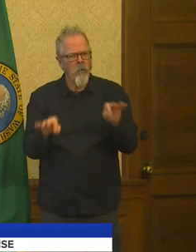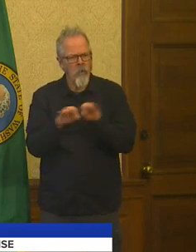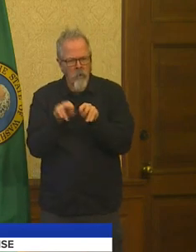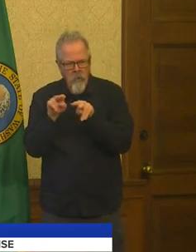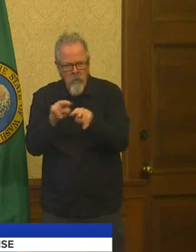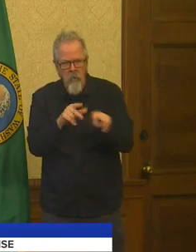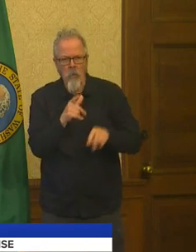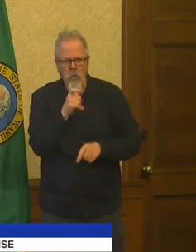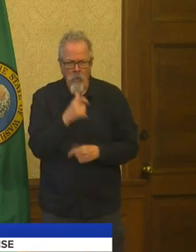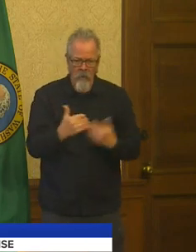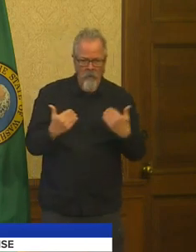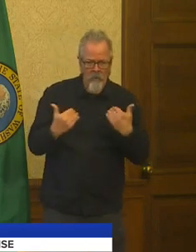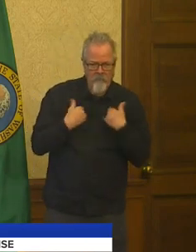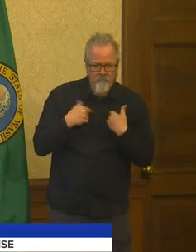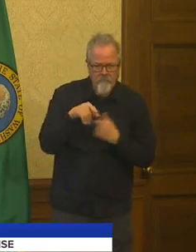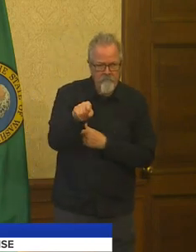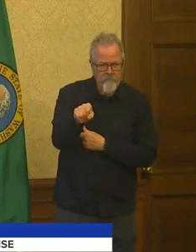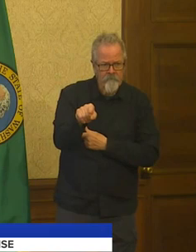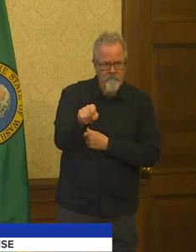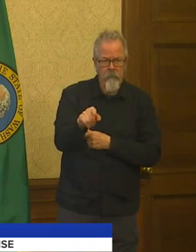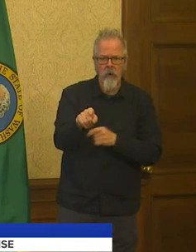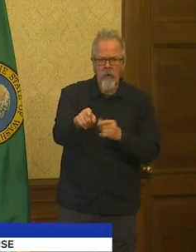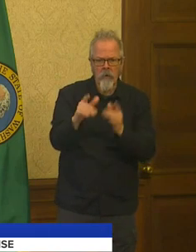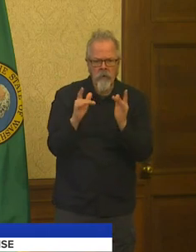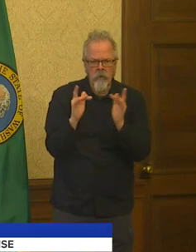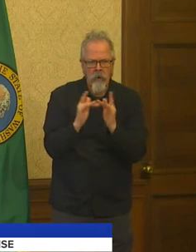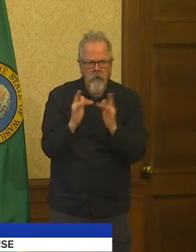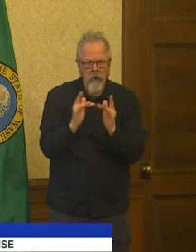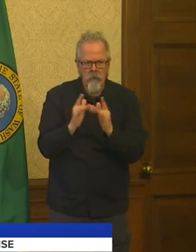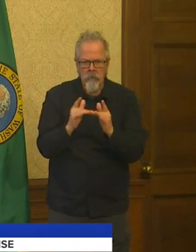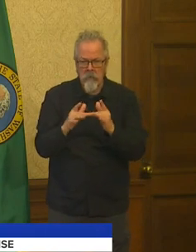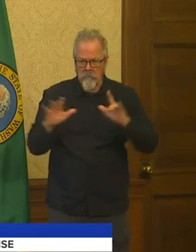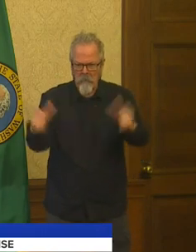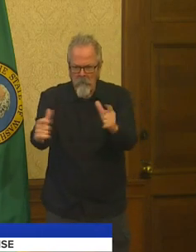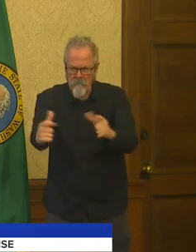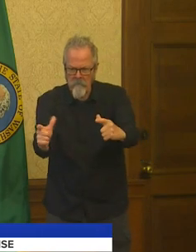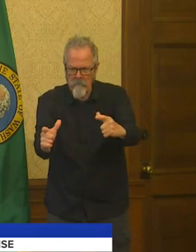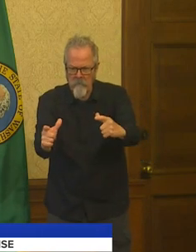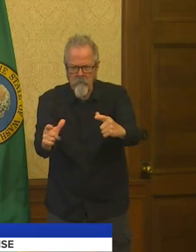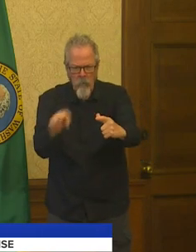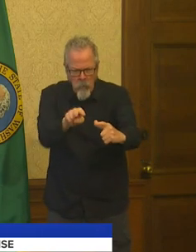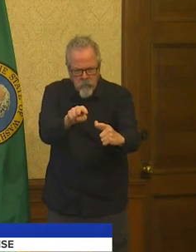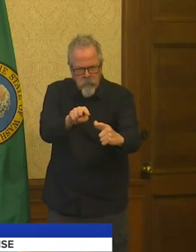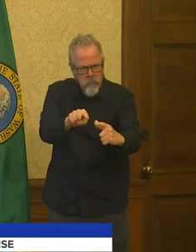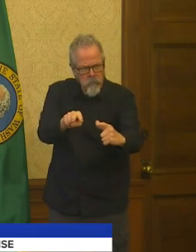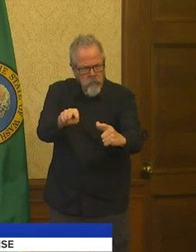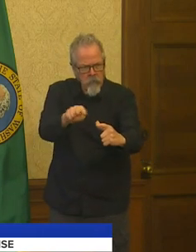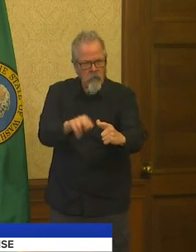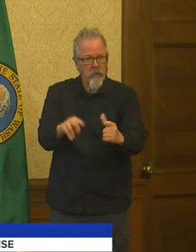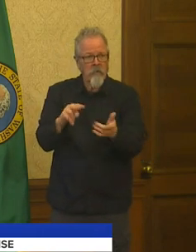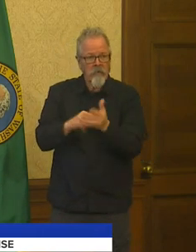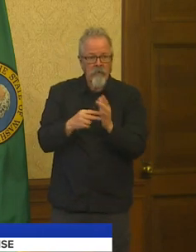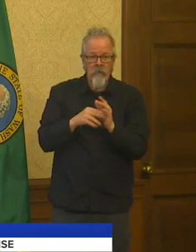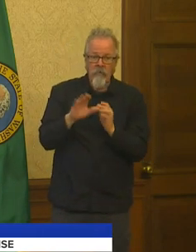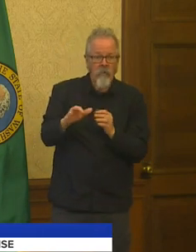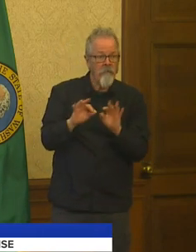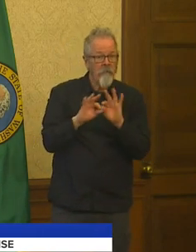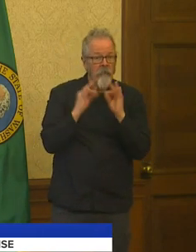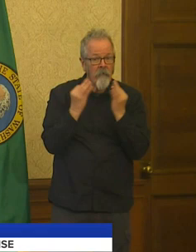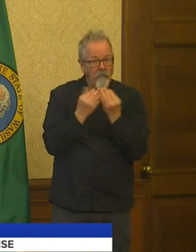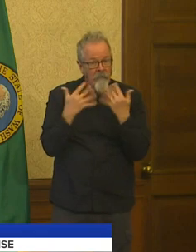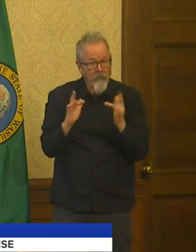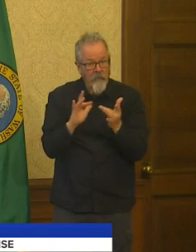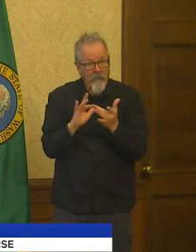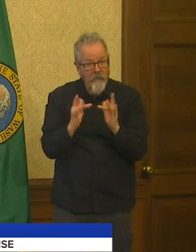their families are isolated as well so that this can't spread like wildfire. We want to have 1,500